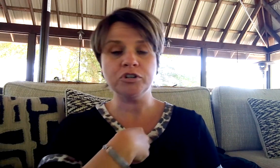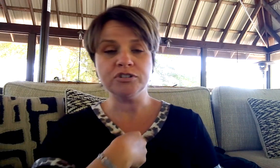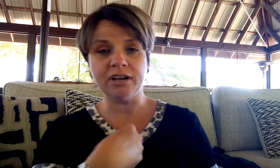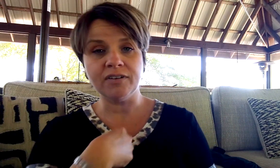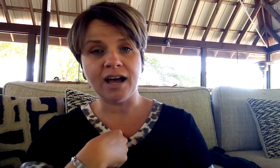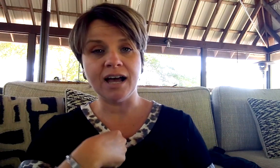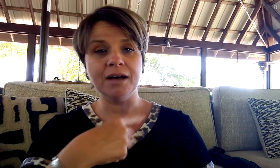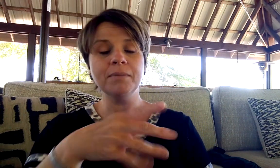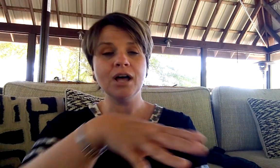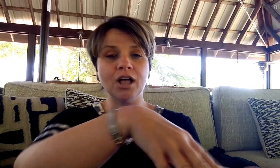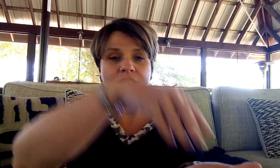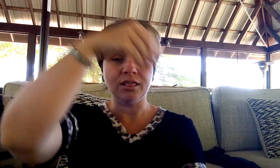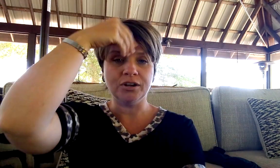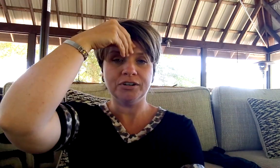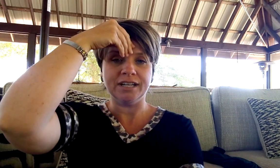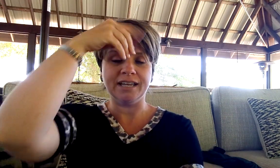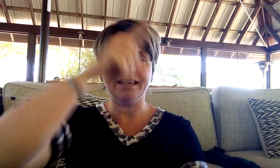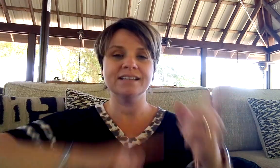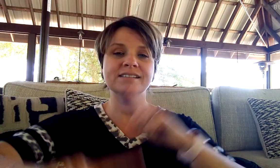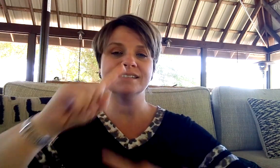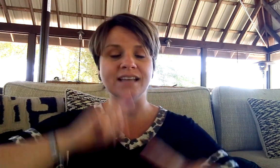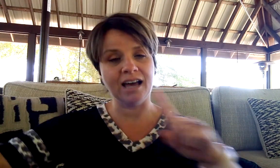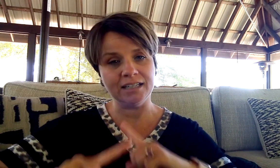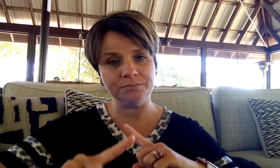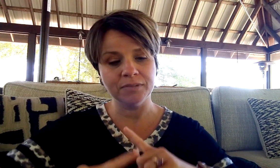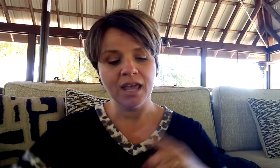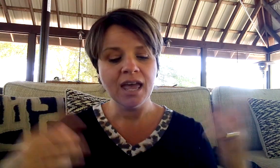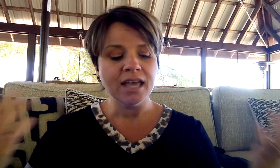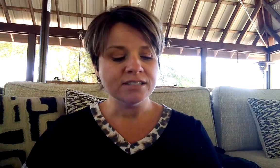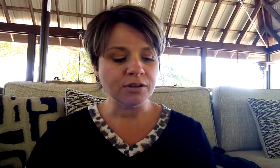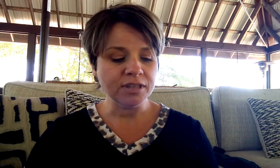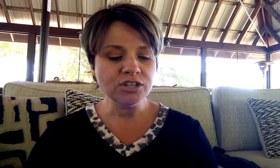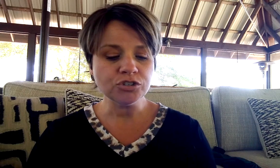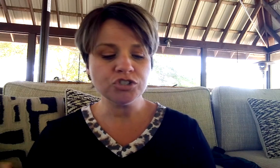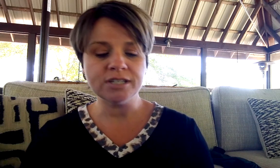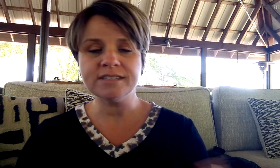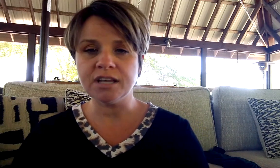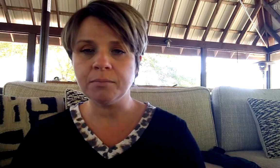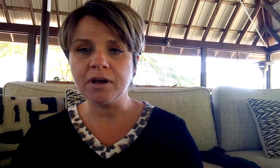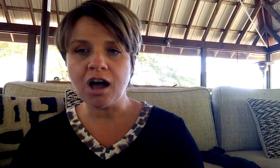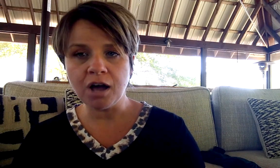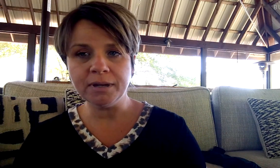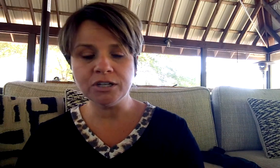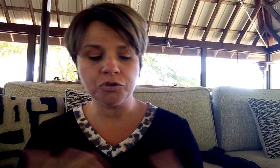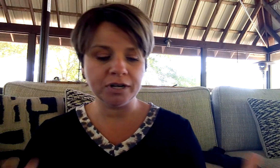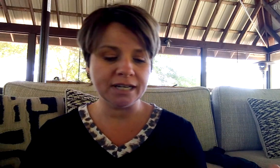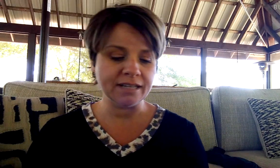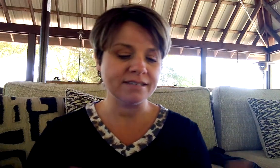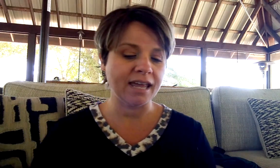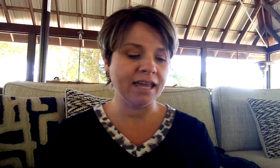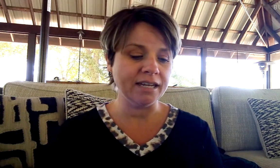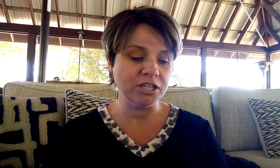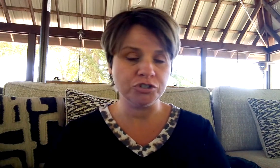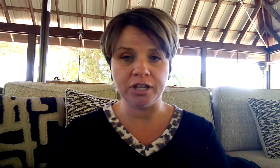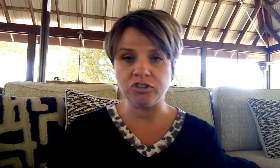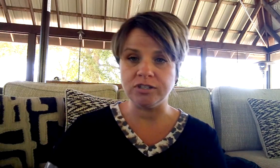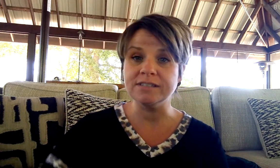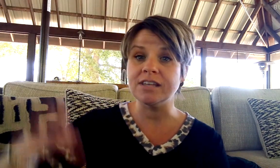yourself, I'm learning sign. So, these are just some common greetings and introductions.